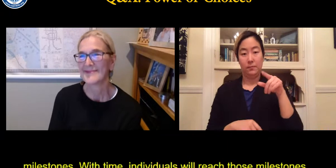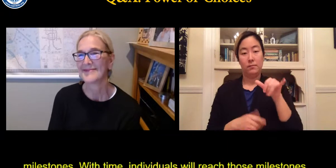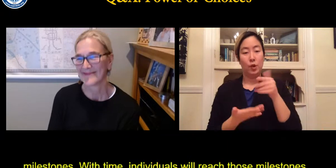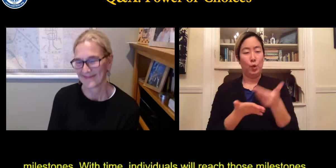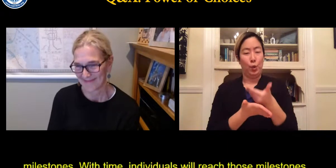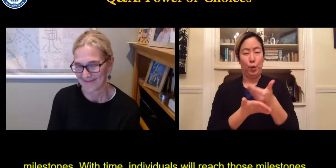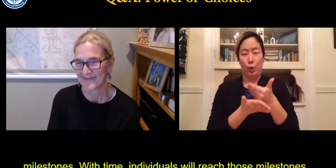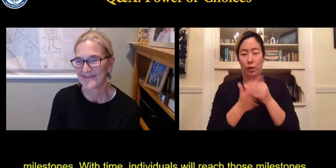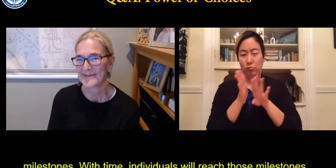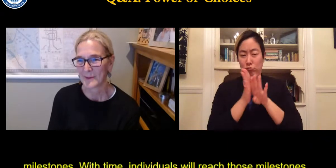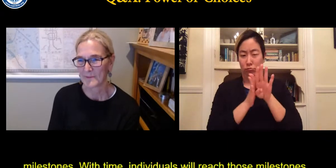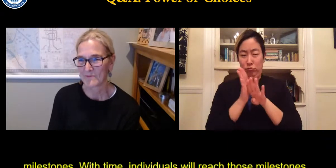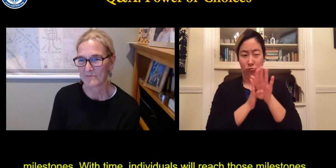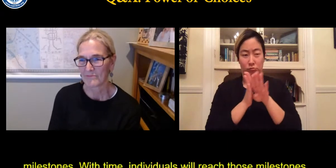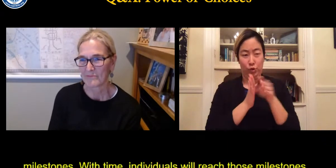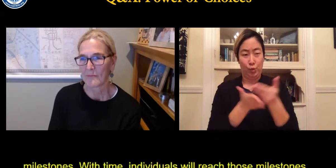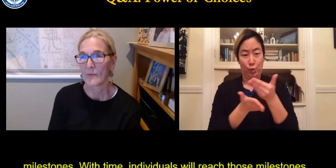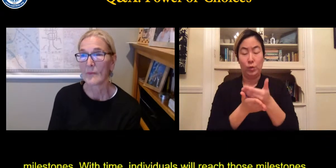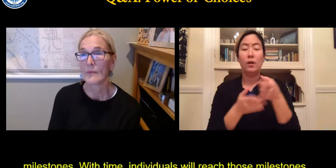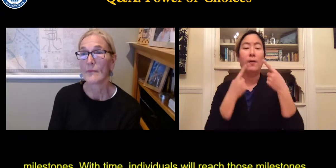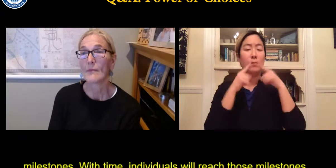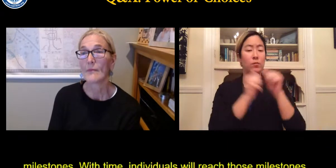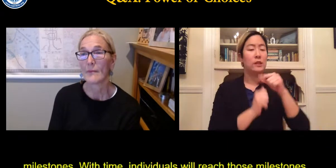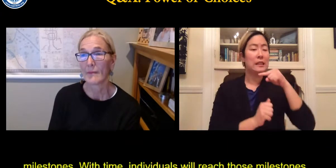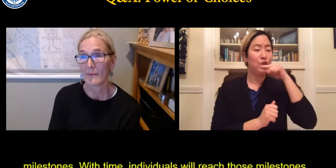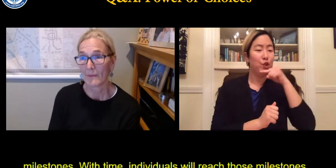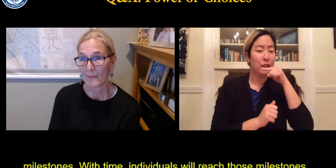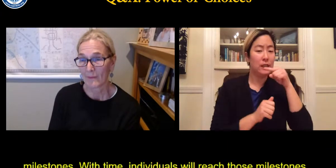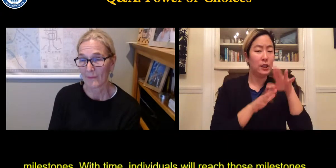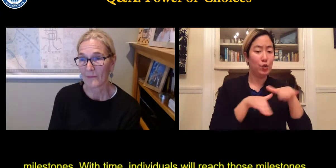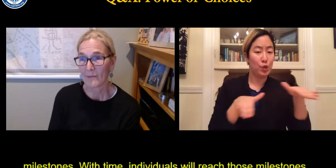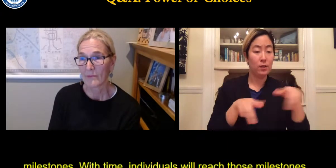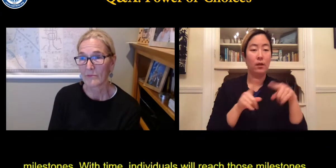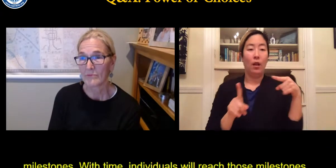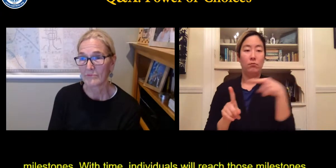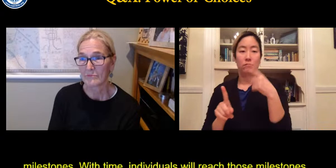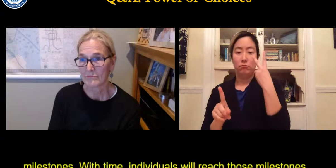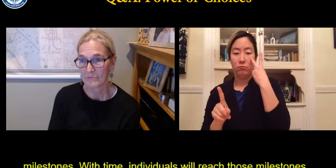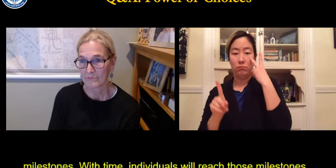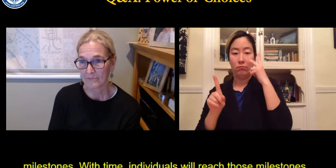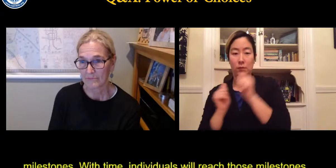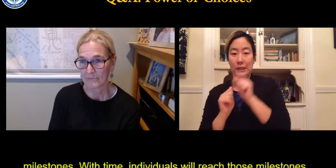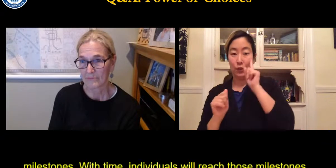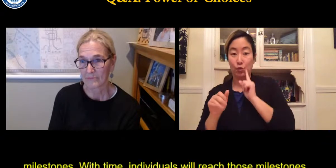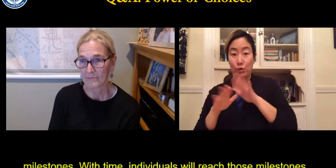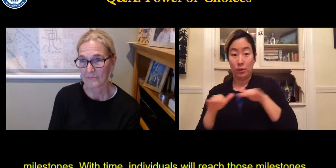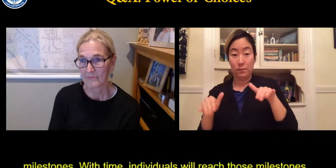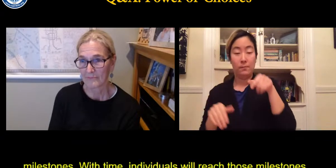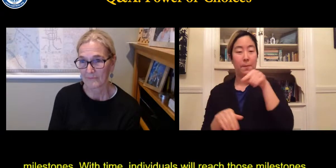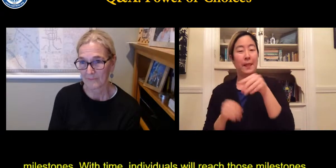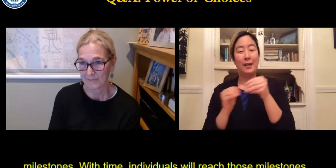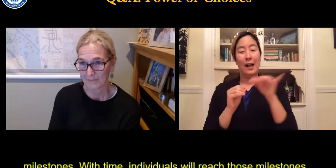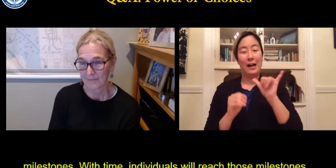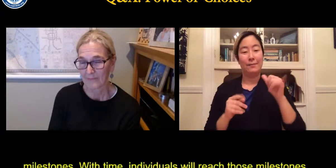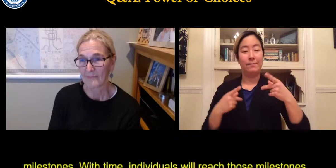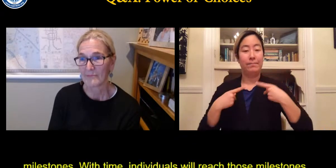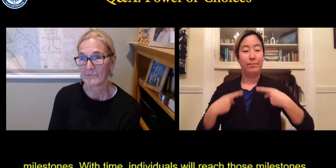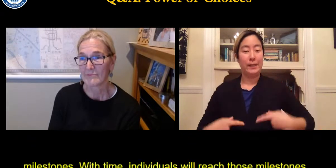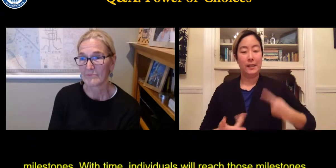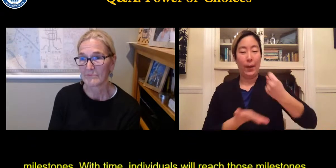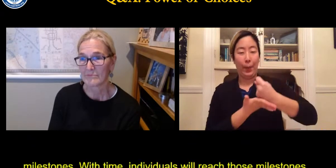The acronym for it is SMART, and we do a sign for it, which is a 3 coming out of 1. It's a new